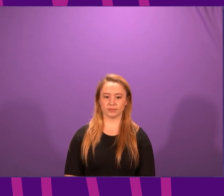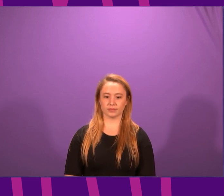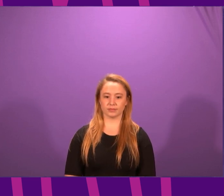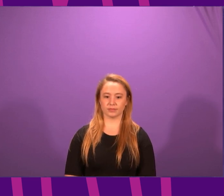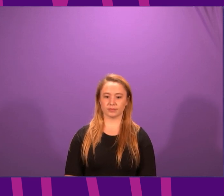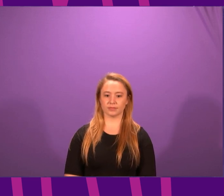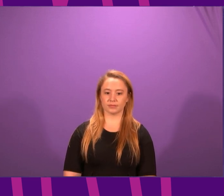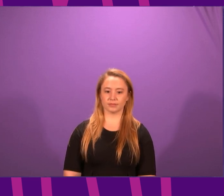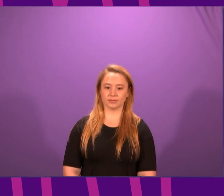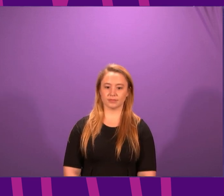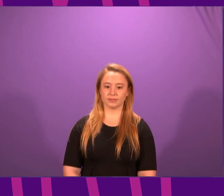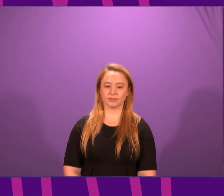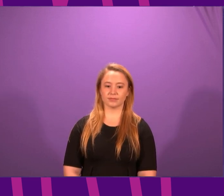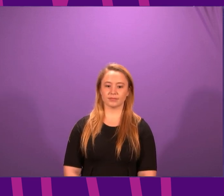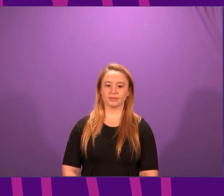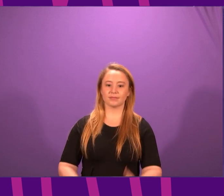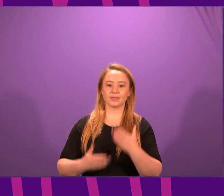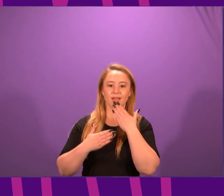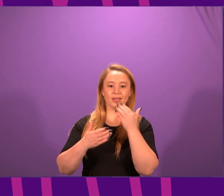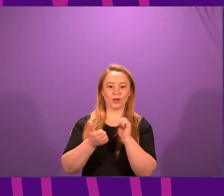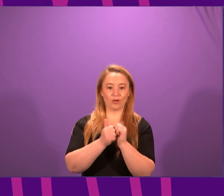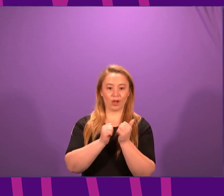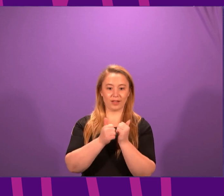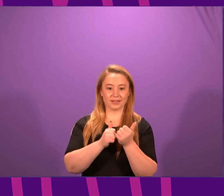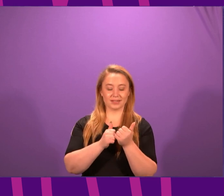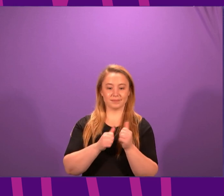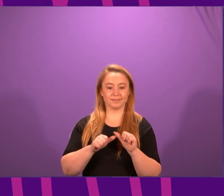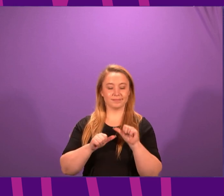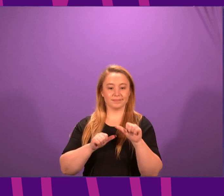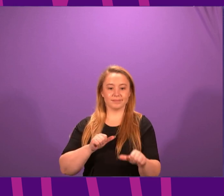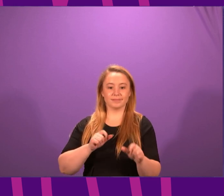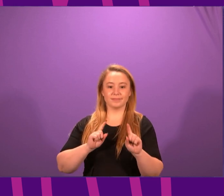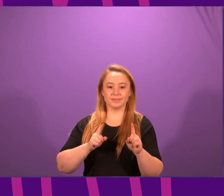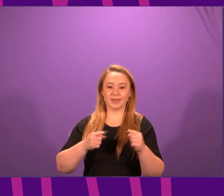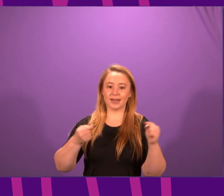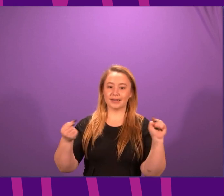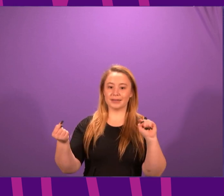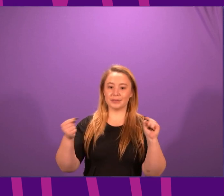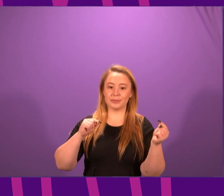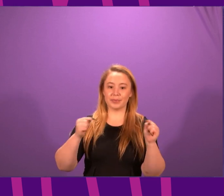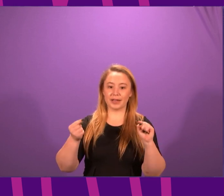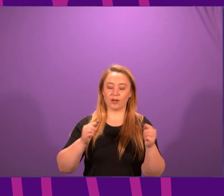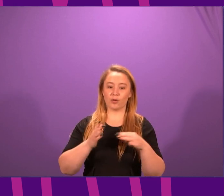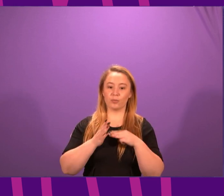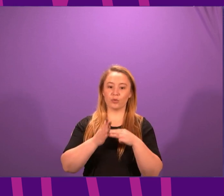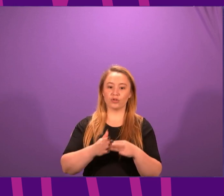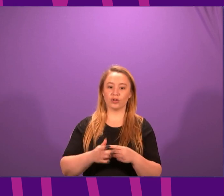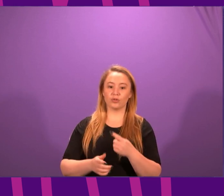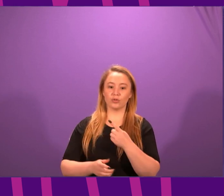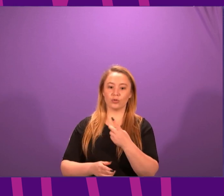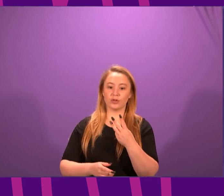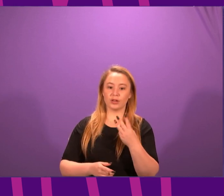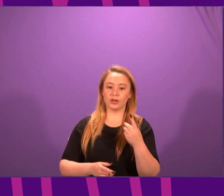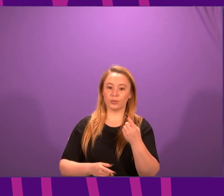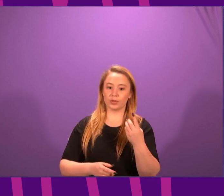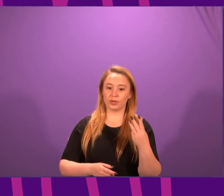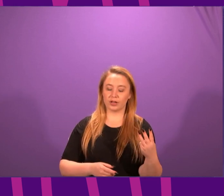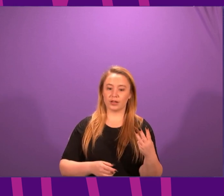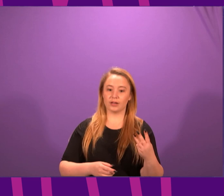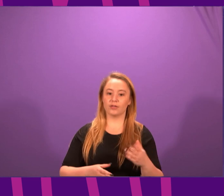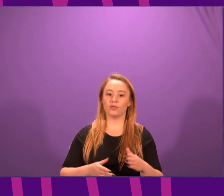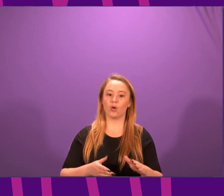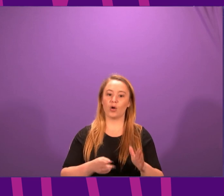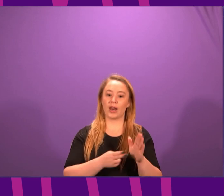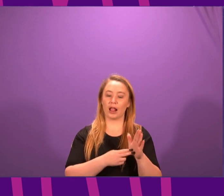Thank you, colleagues. Our next item of business today is a debate on motion 23133 in the name of Nicola